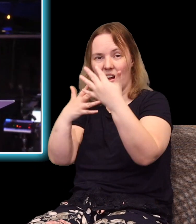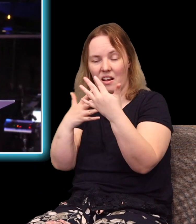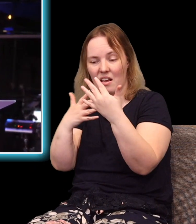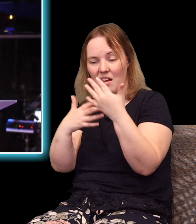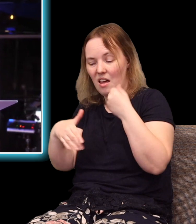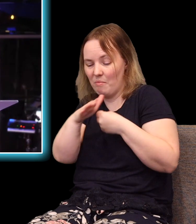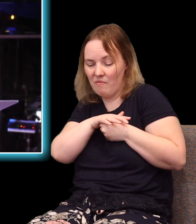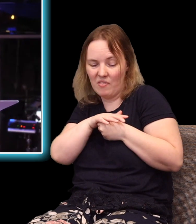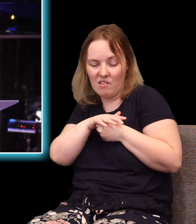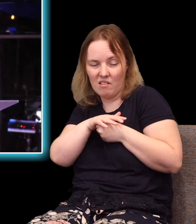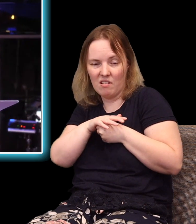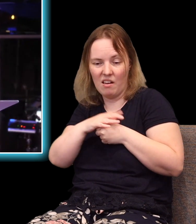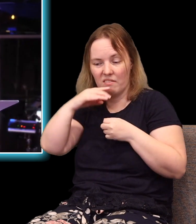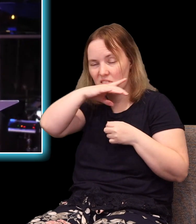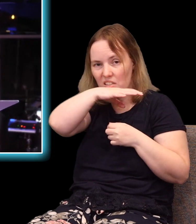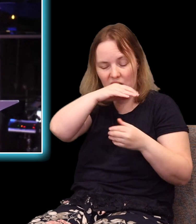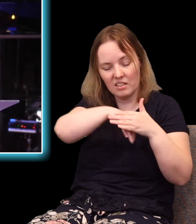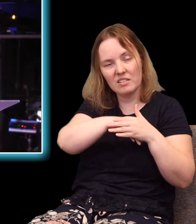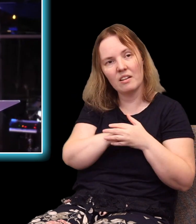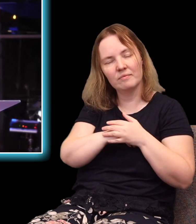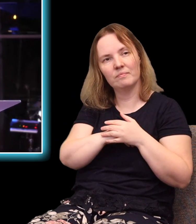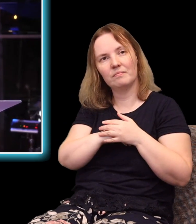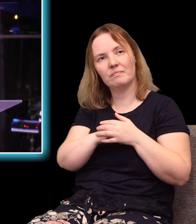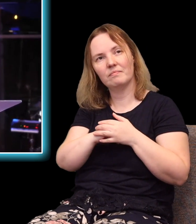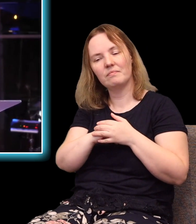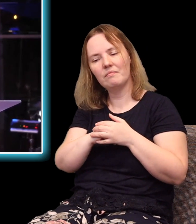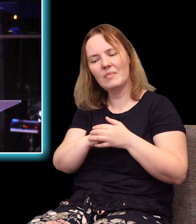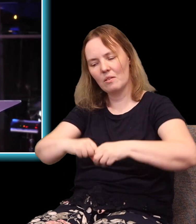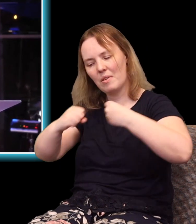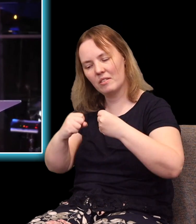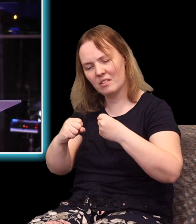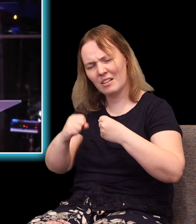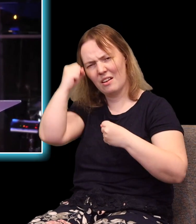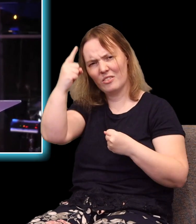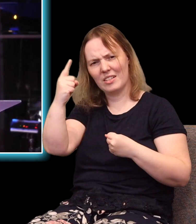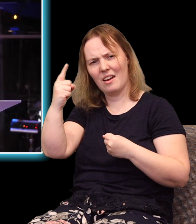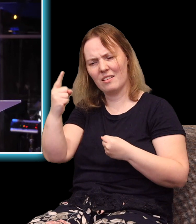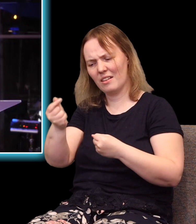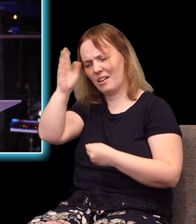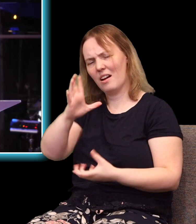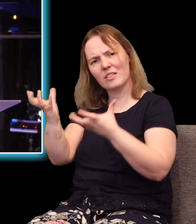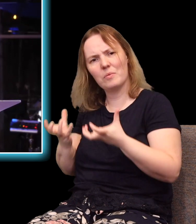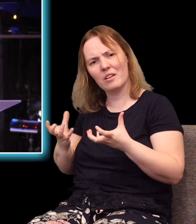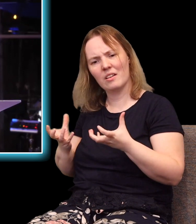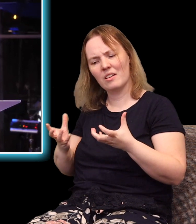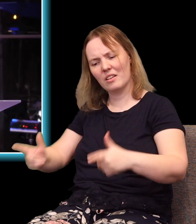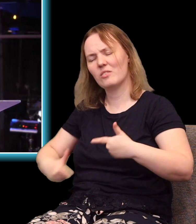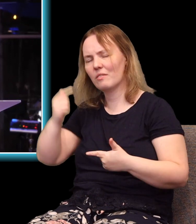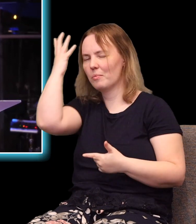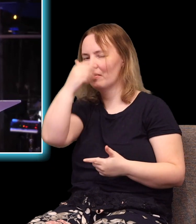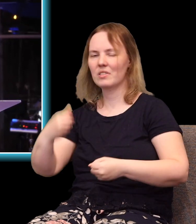junk inside and really be no different. He says, this will empower you to discern God's will as you live a